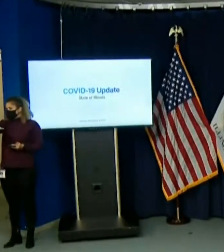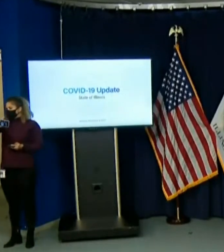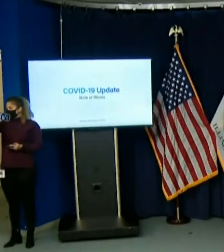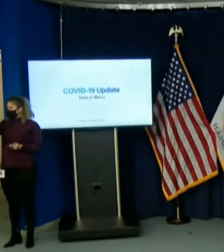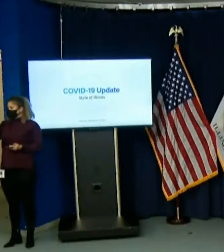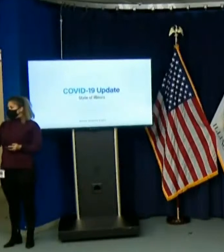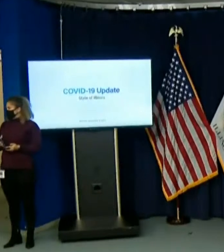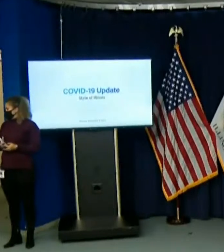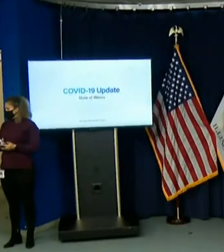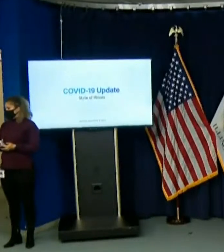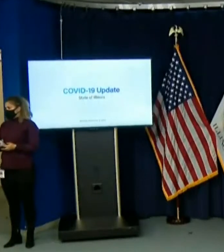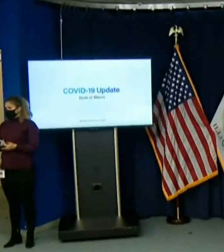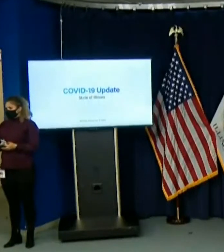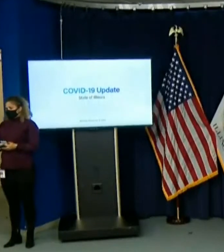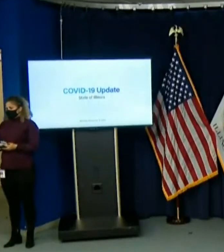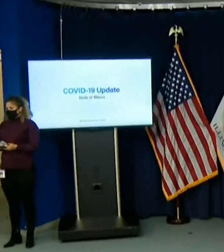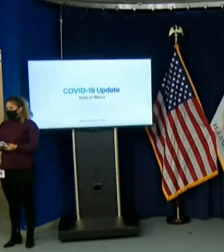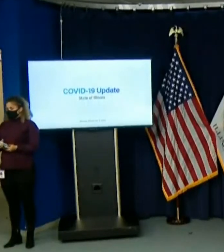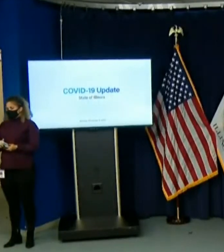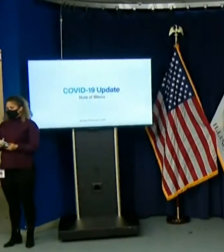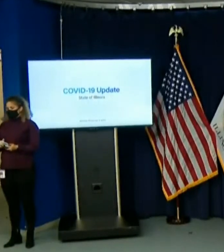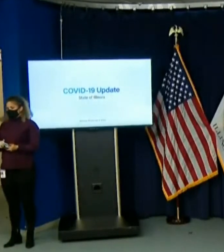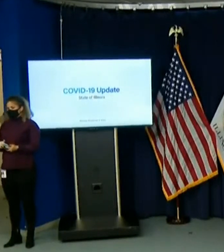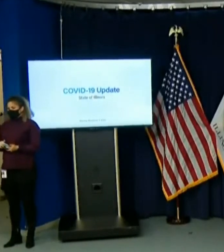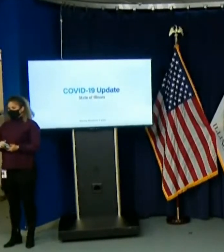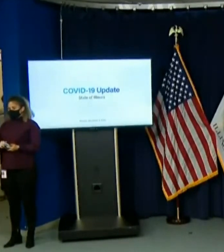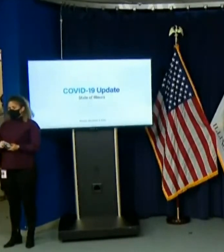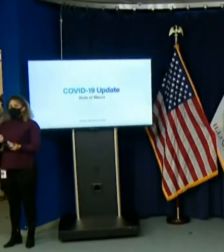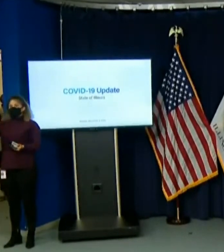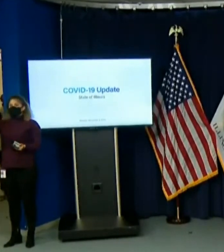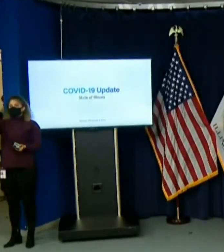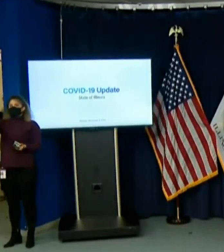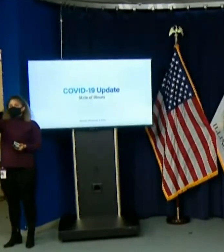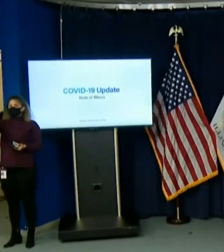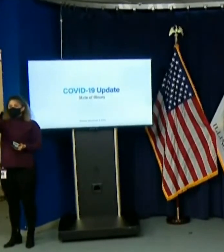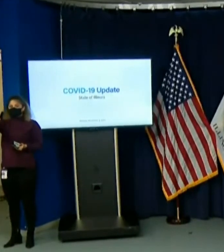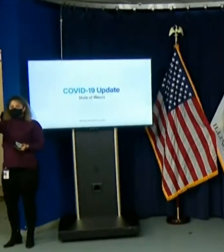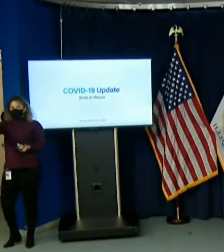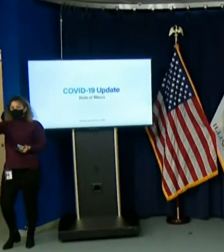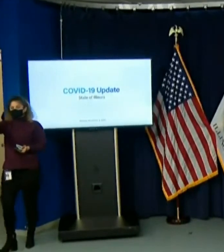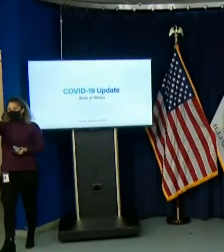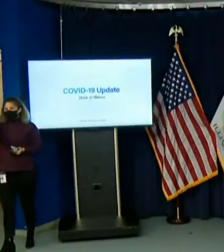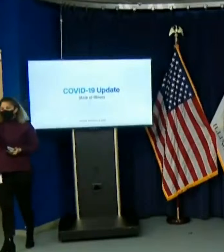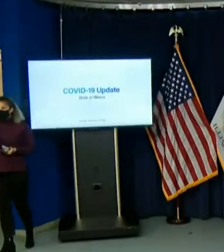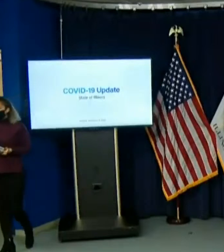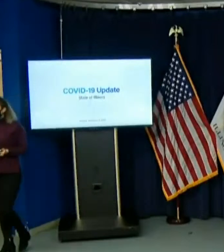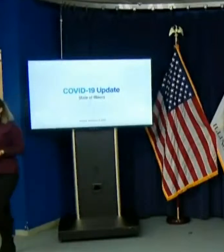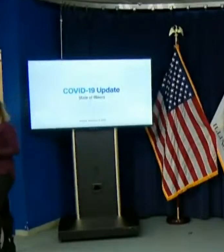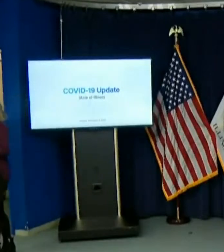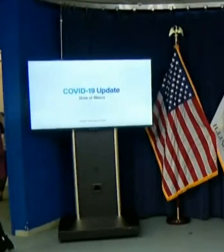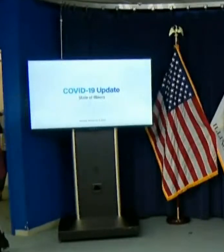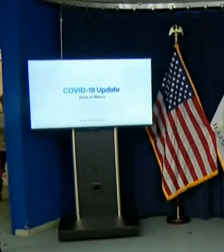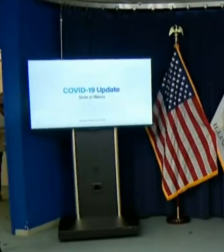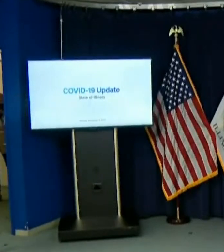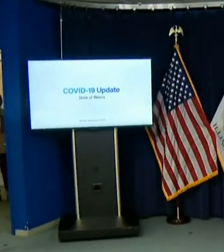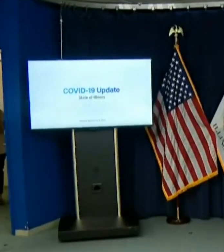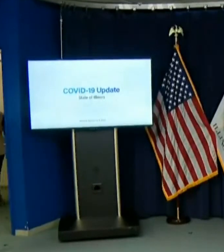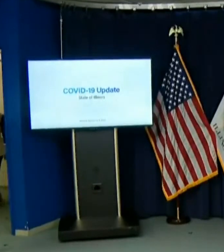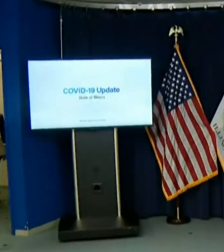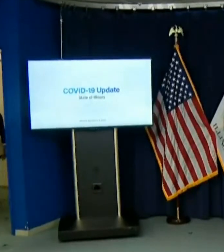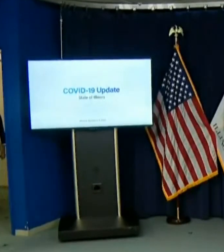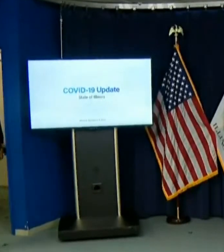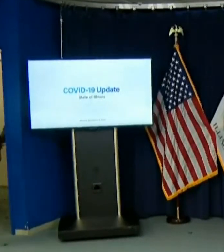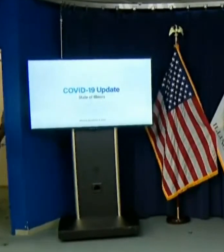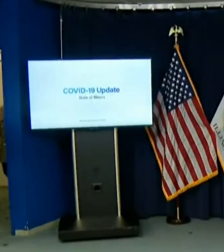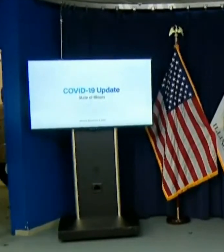new guy here, Yeah. I mean, if it's, Can we see it anyway? Or actually, no,